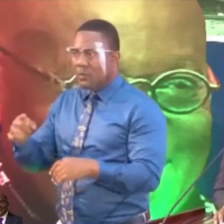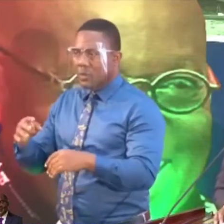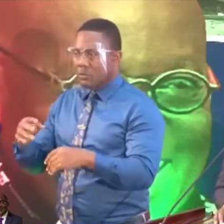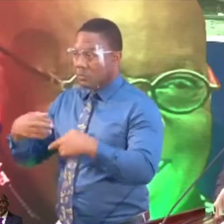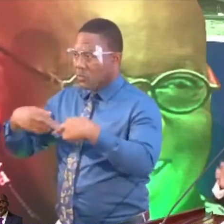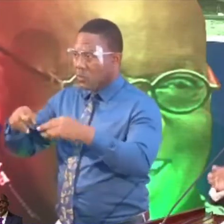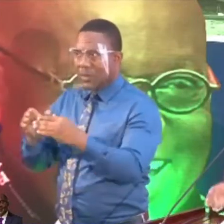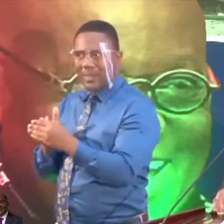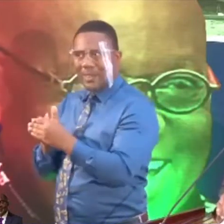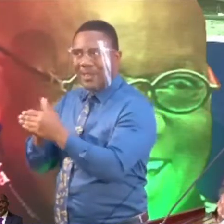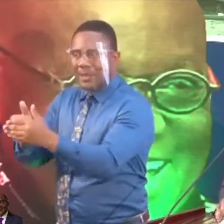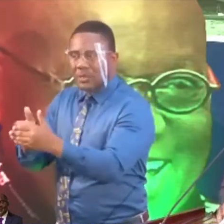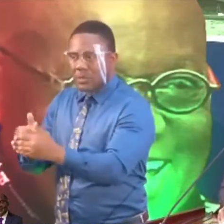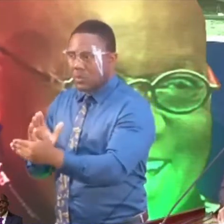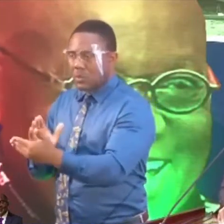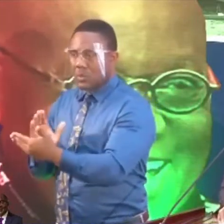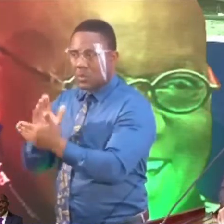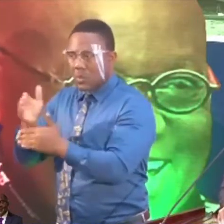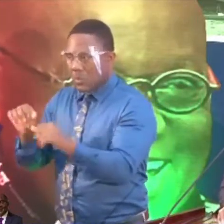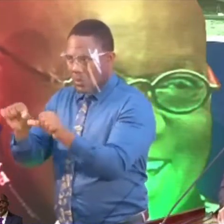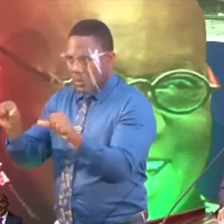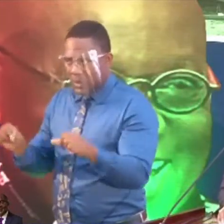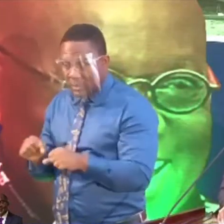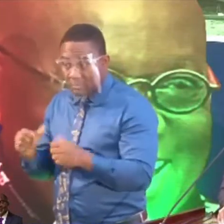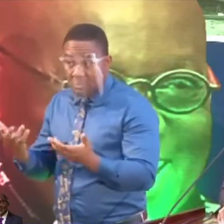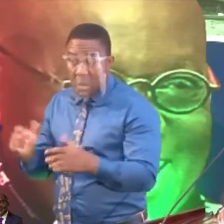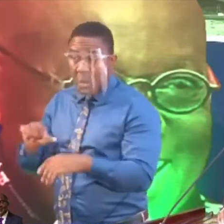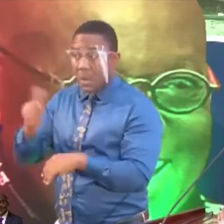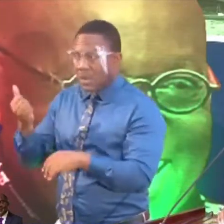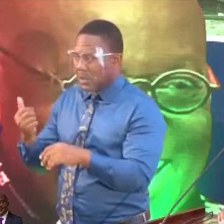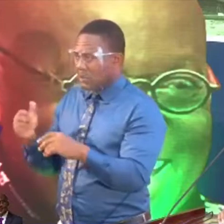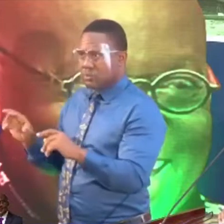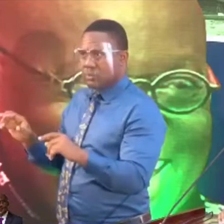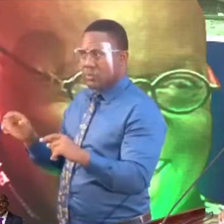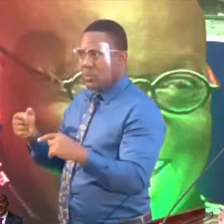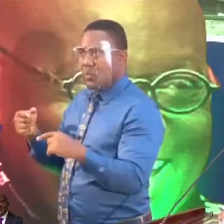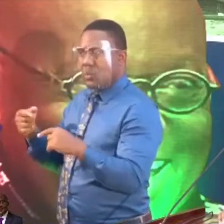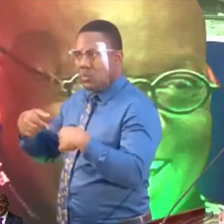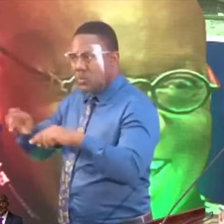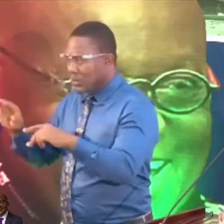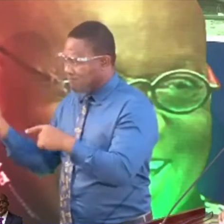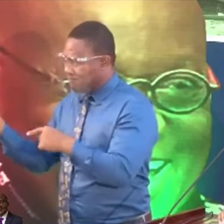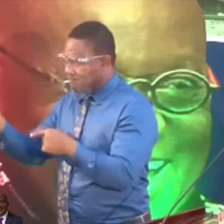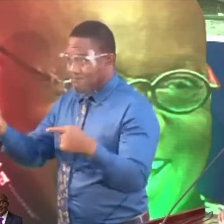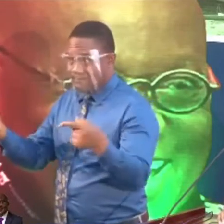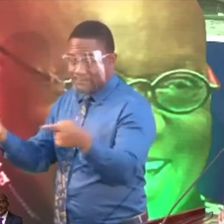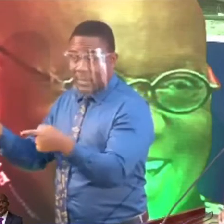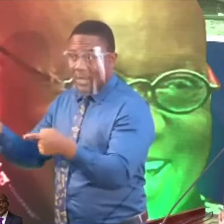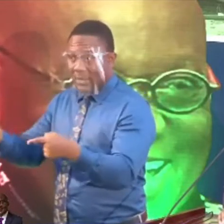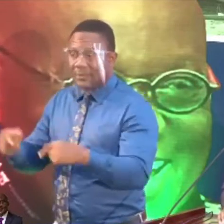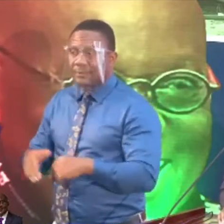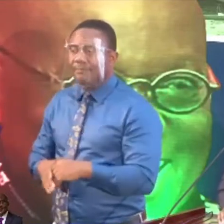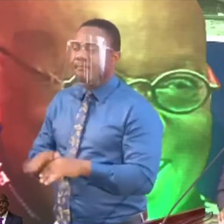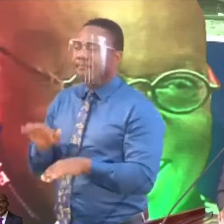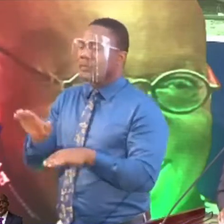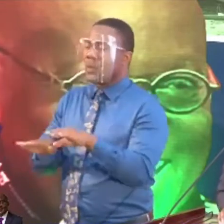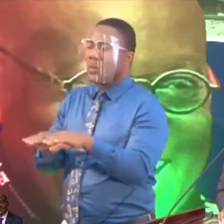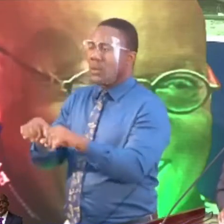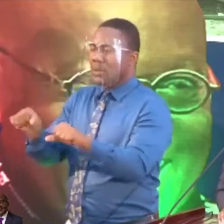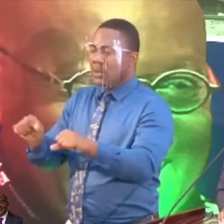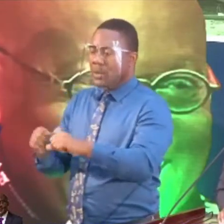ongoing, 216 feeder roads, completed 138. Footbridges,